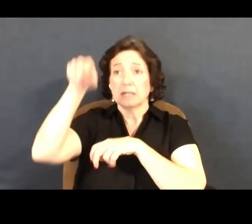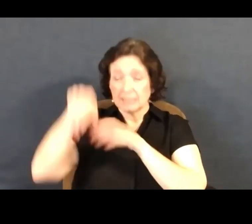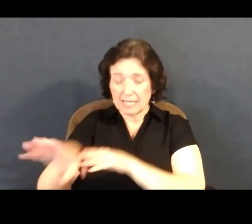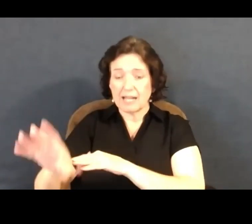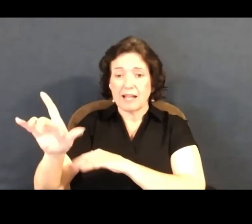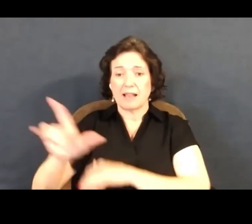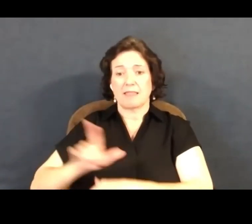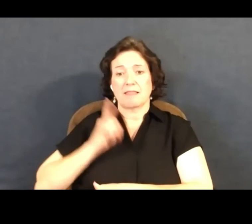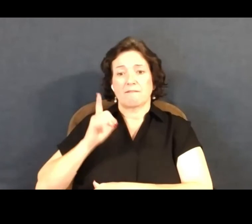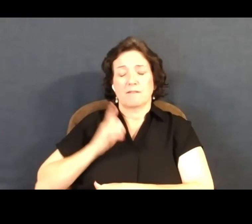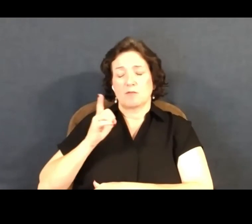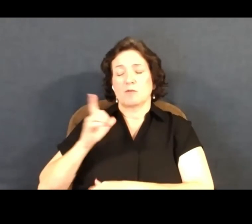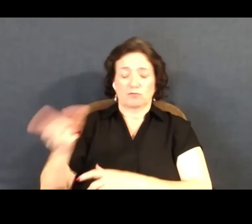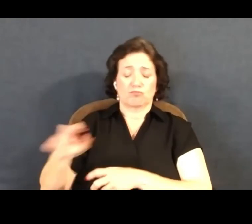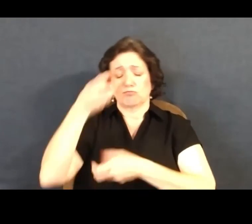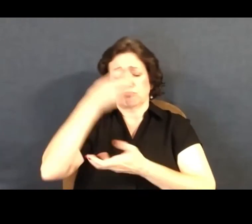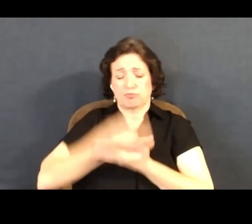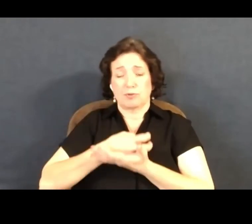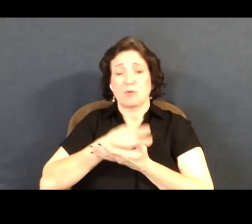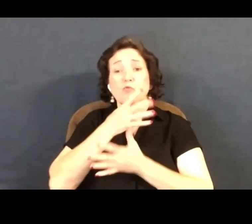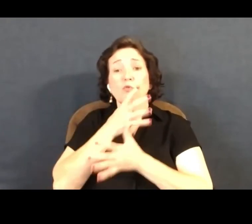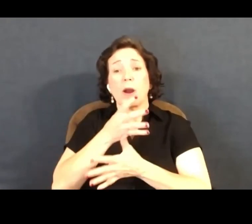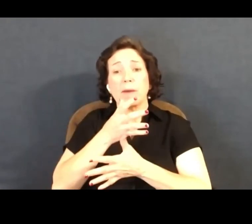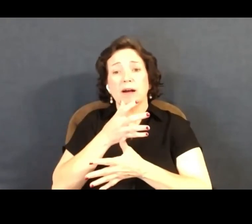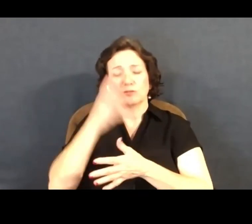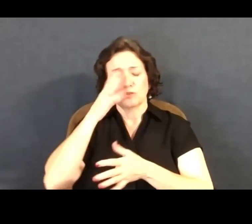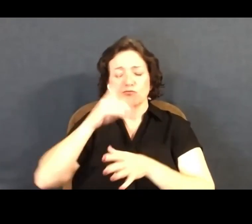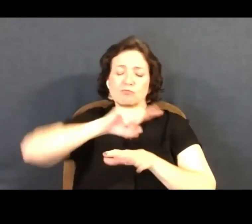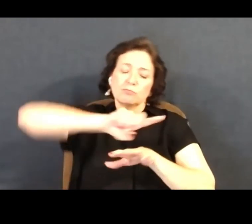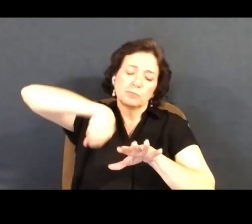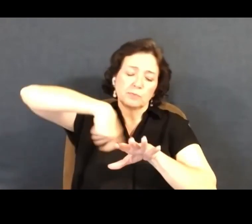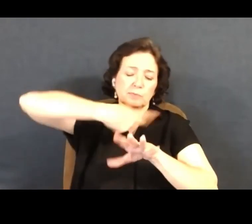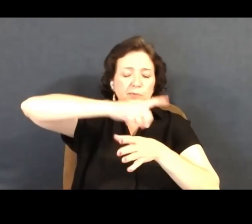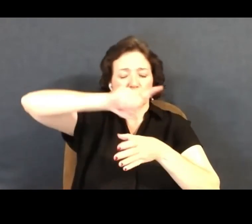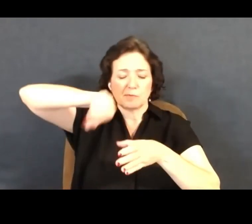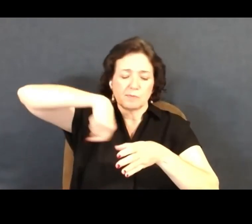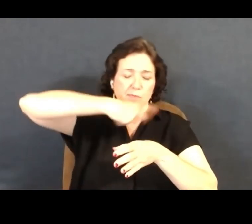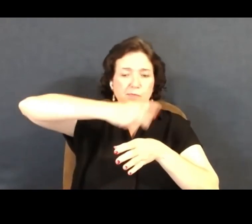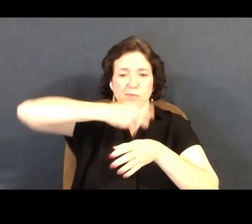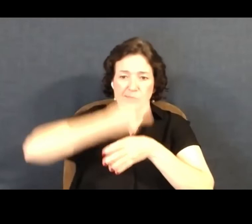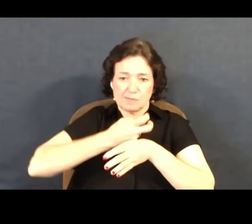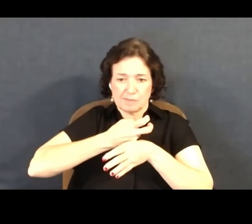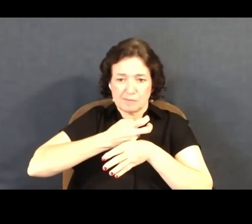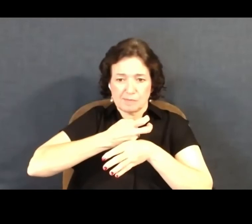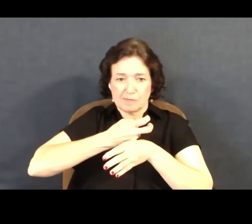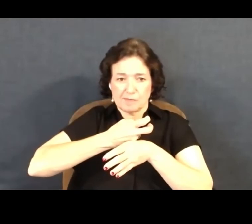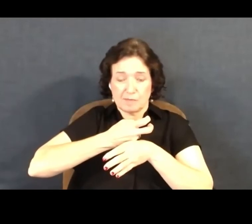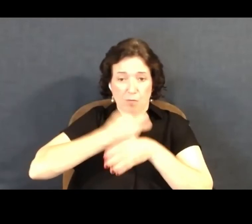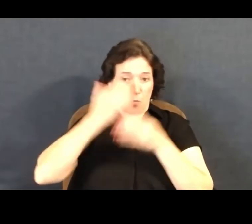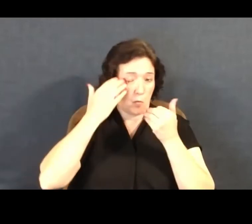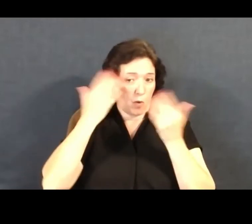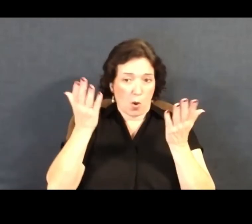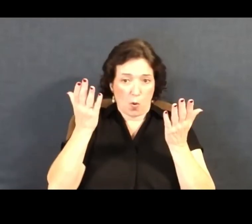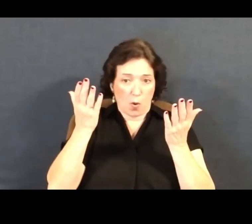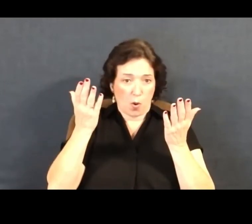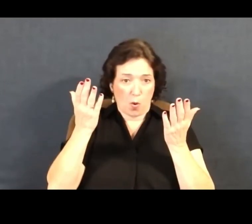room, jumps up on Grandma's lap, does a couple of circles around and around, lays back down. We're not even sure that Grandma